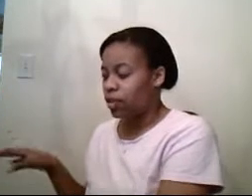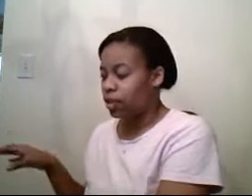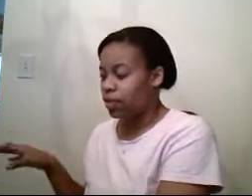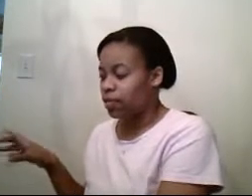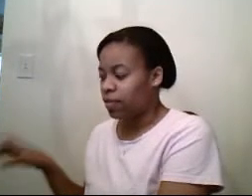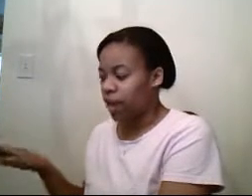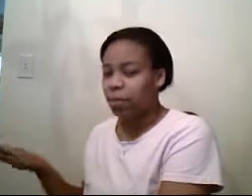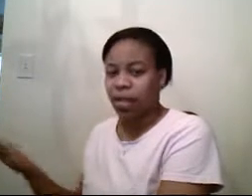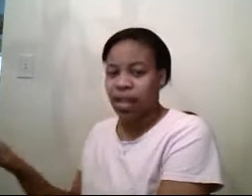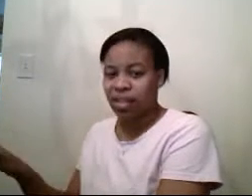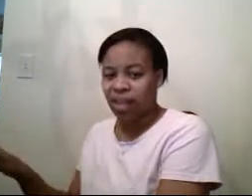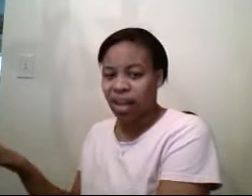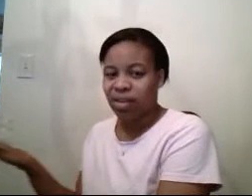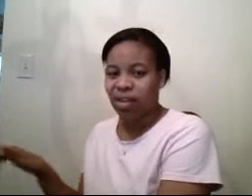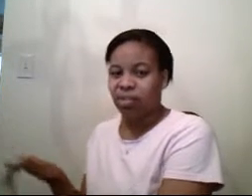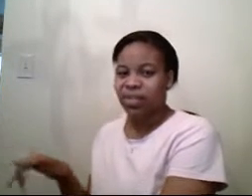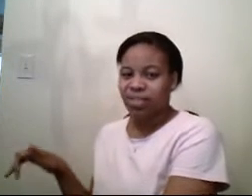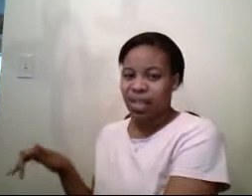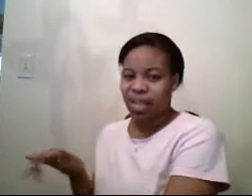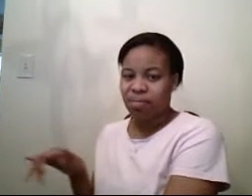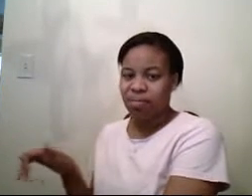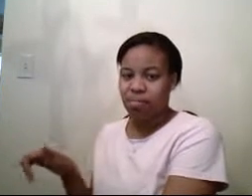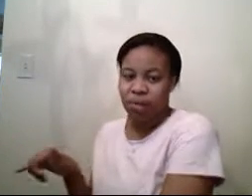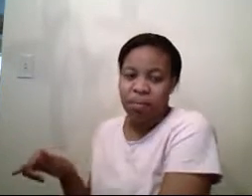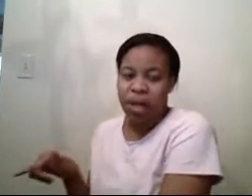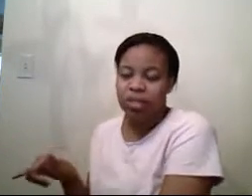the fiberglass, say that, it's the same pretty much.